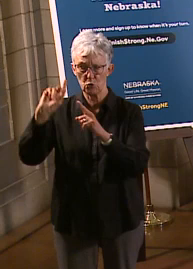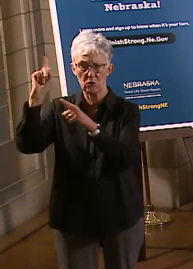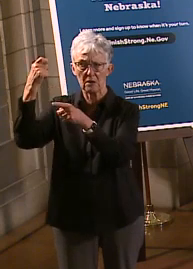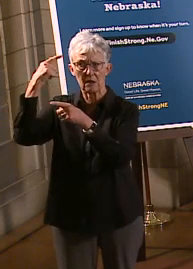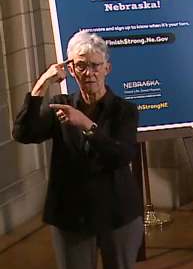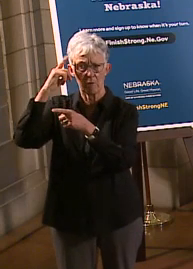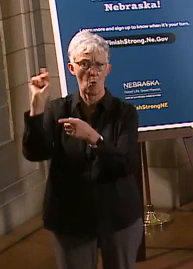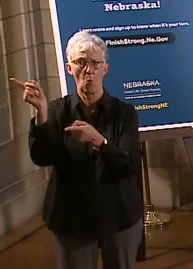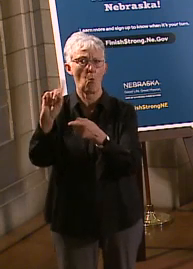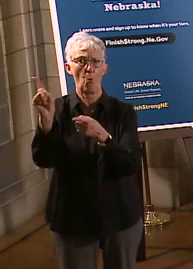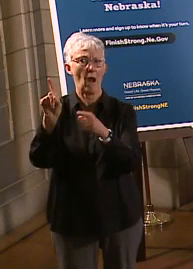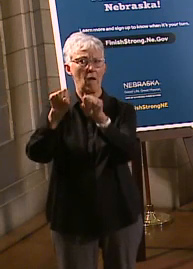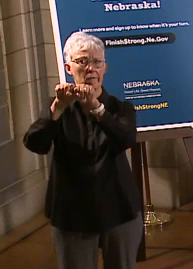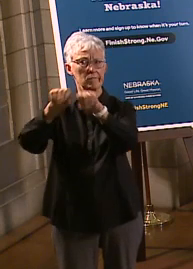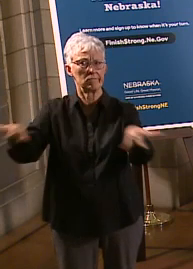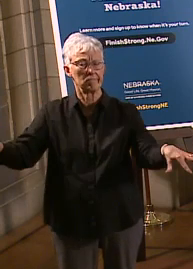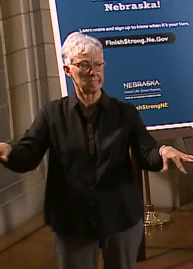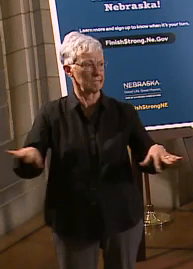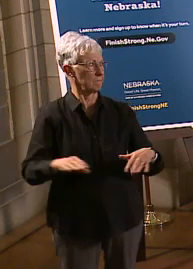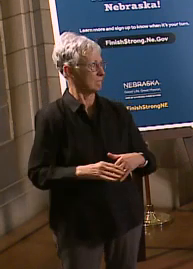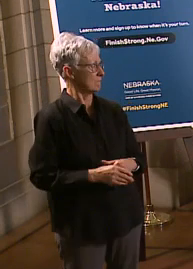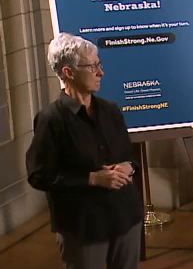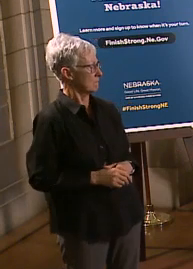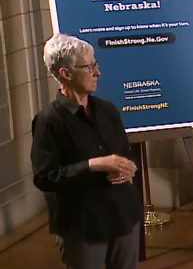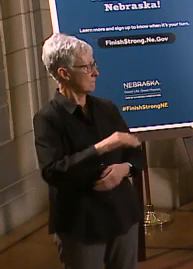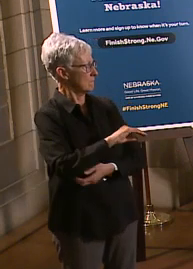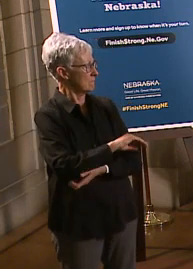go? Go to extremely